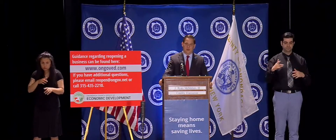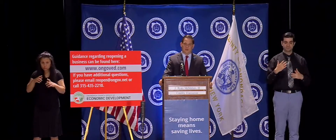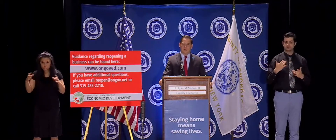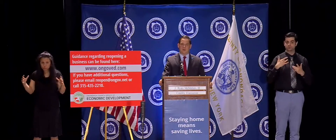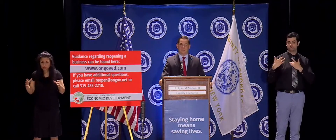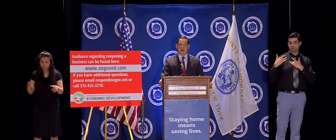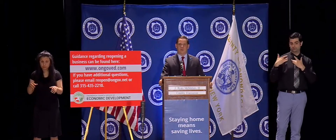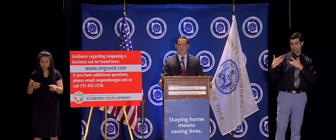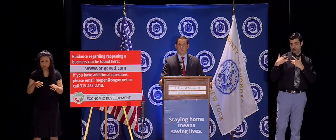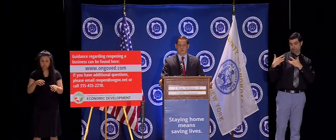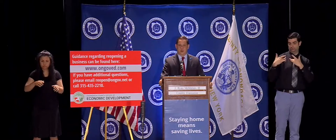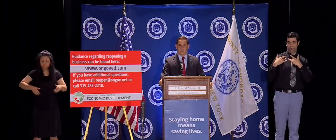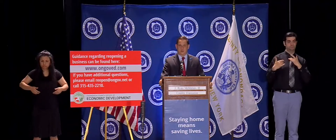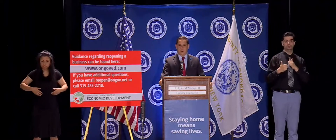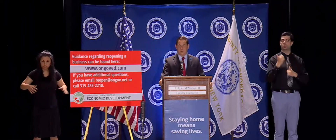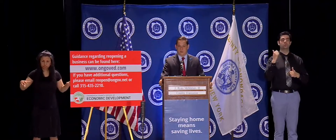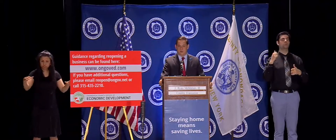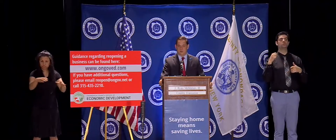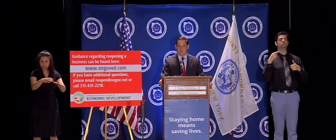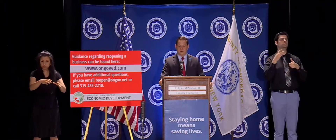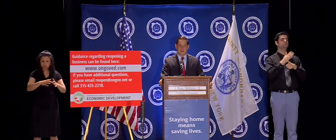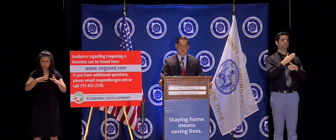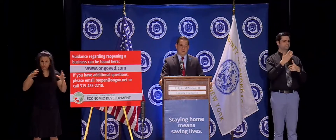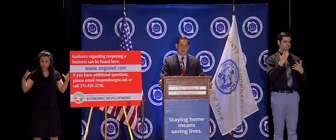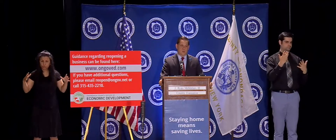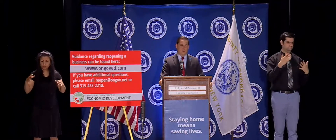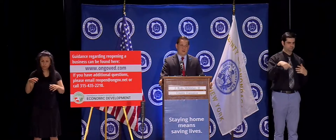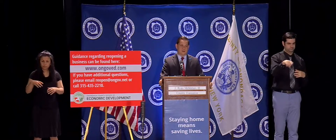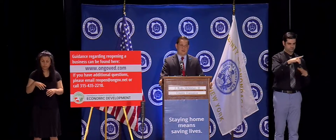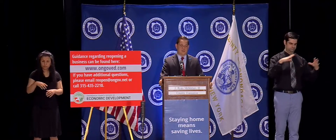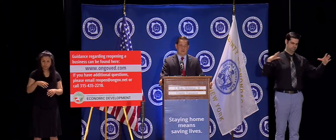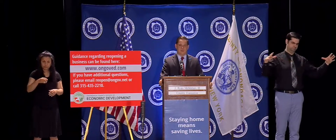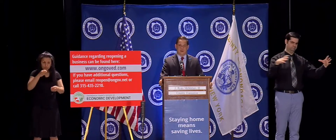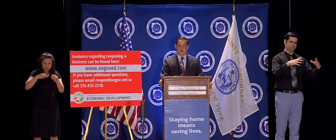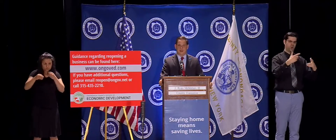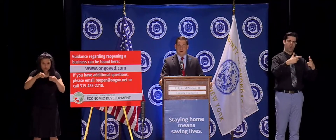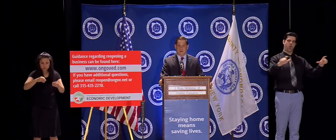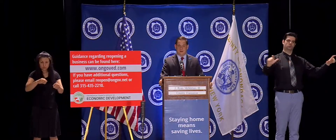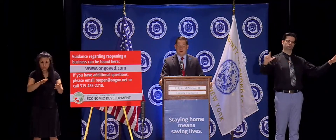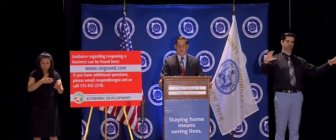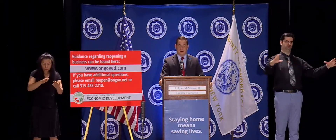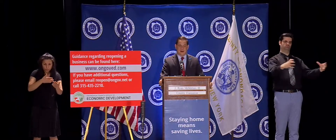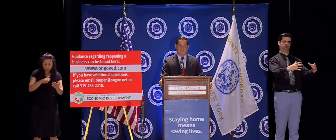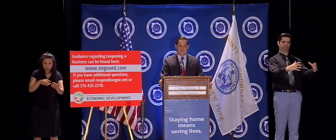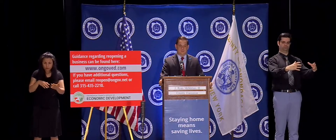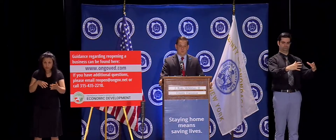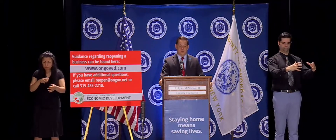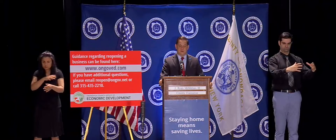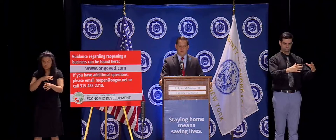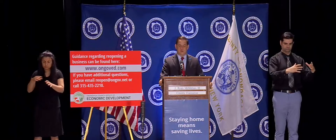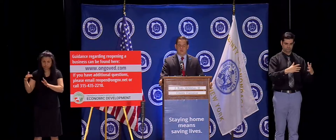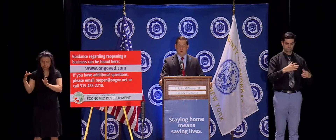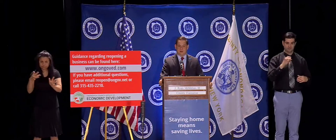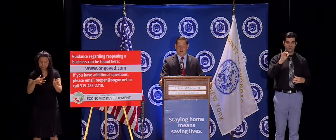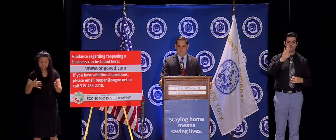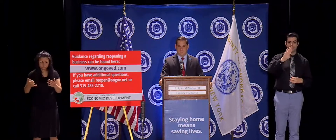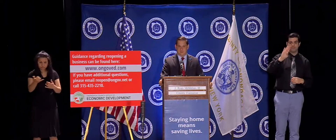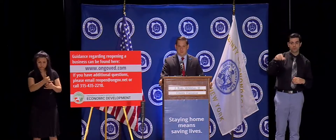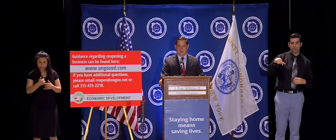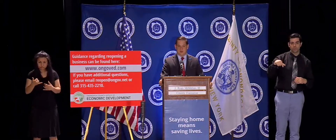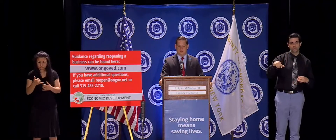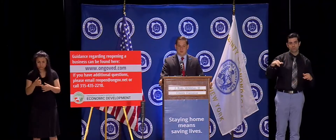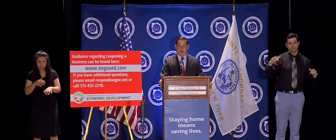when you talk about barbecues, larger barbecues, and more than 10 people getting together, we have concerns about